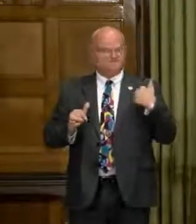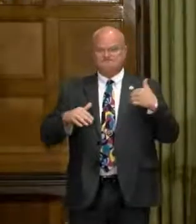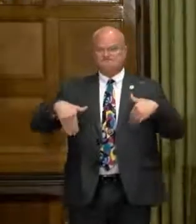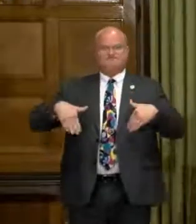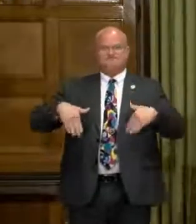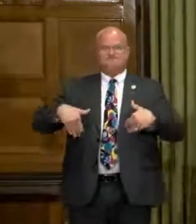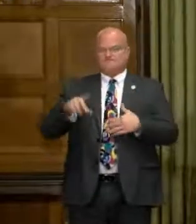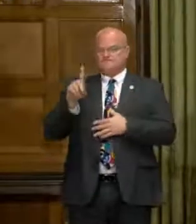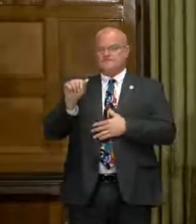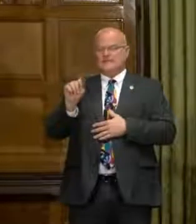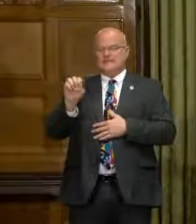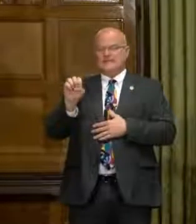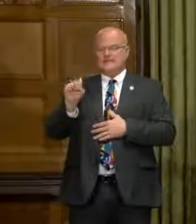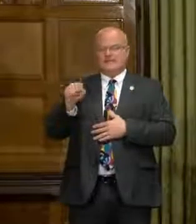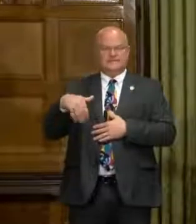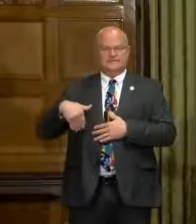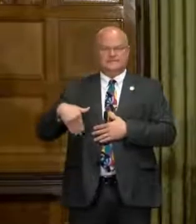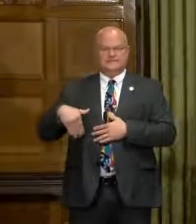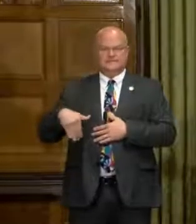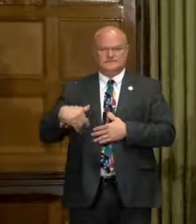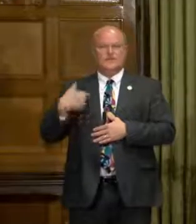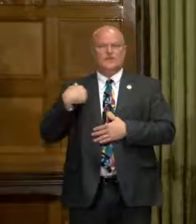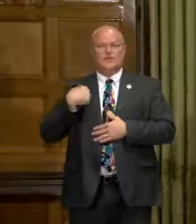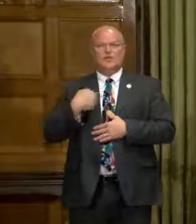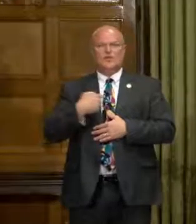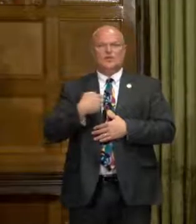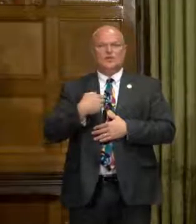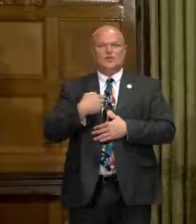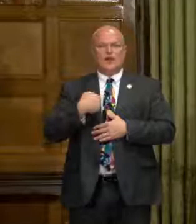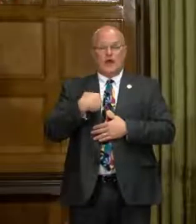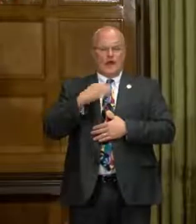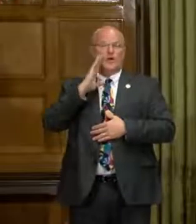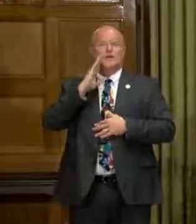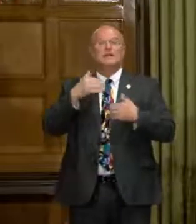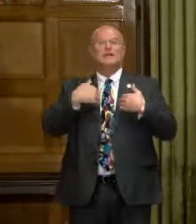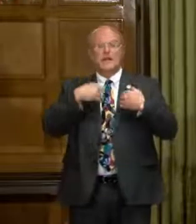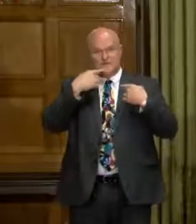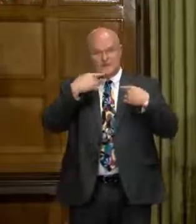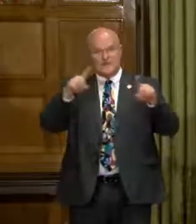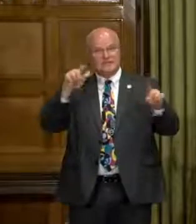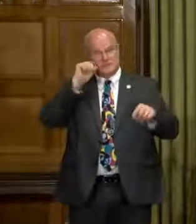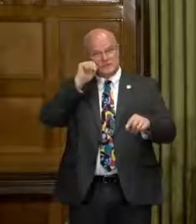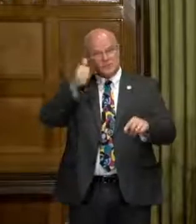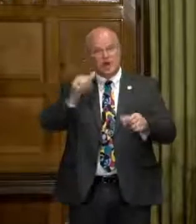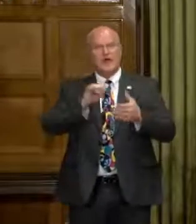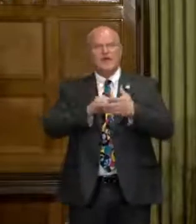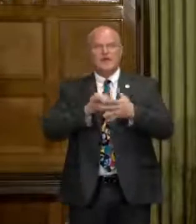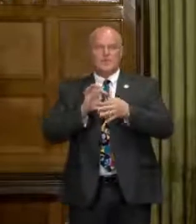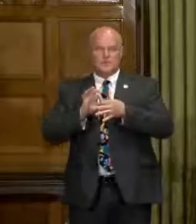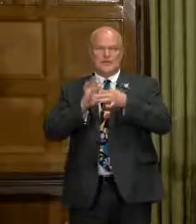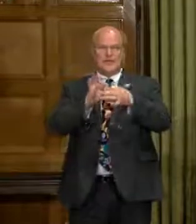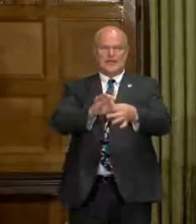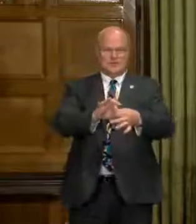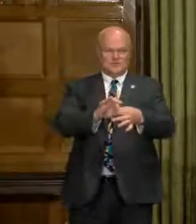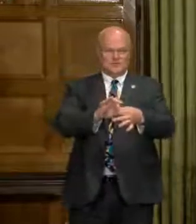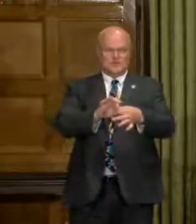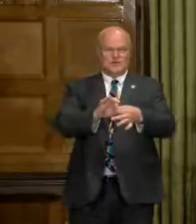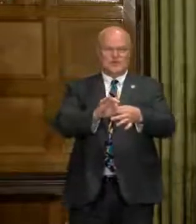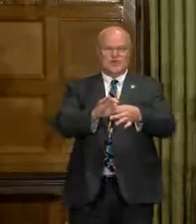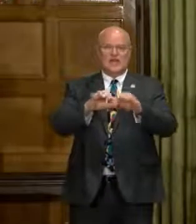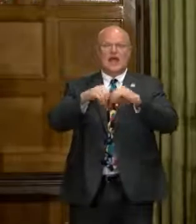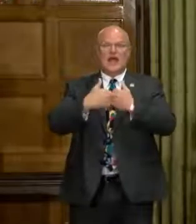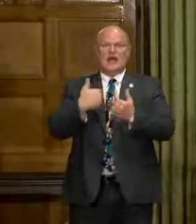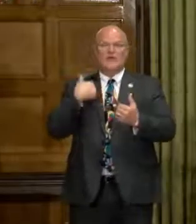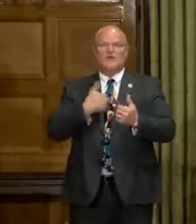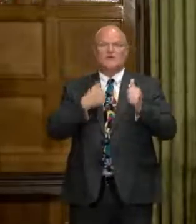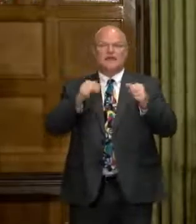Not in terms of dates. I will have an announcement tomorrow that will relate to